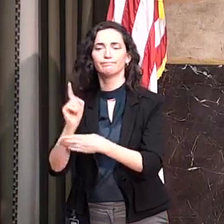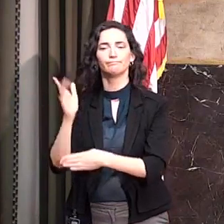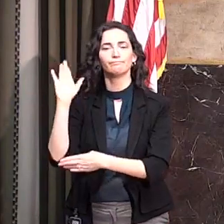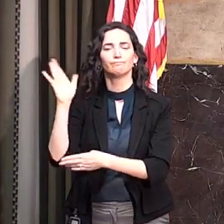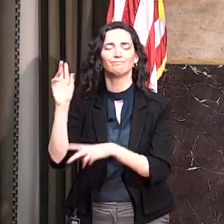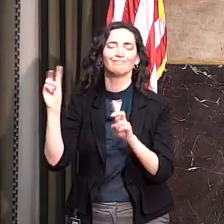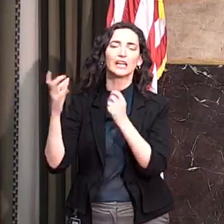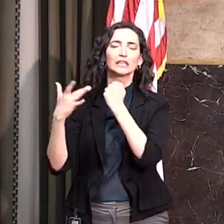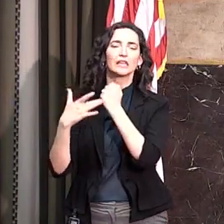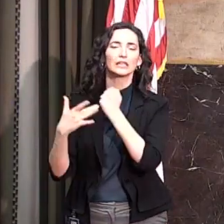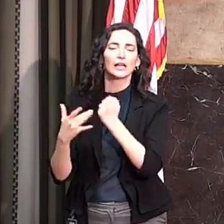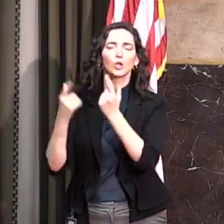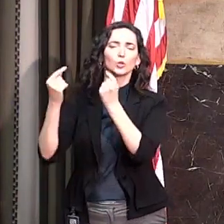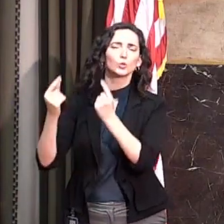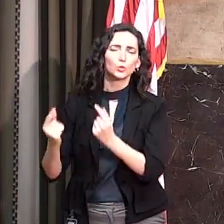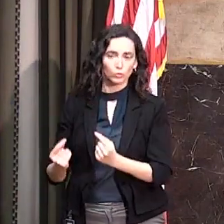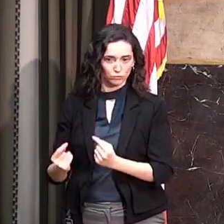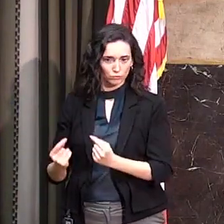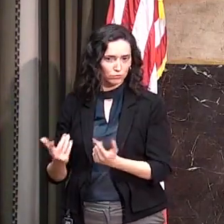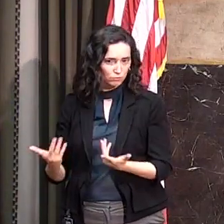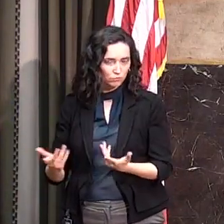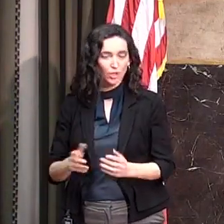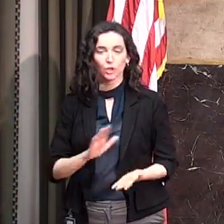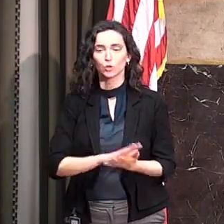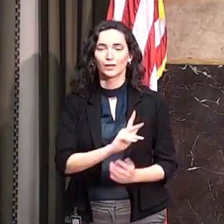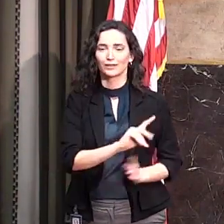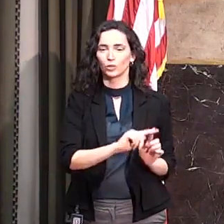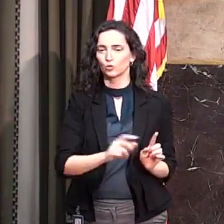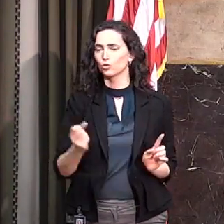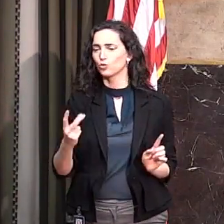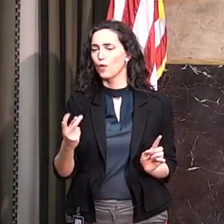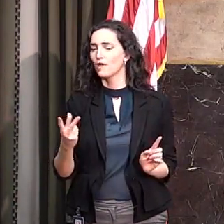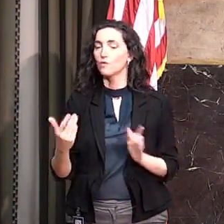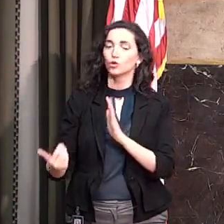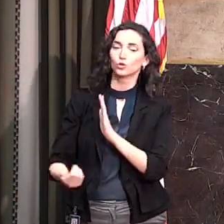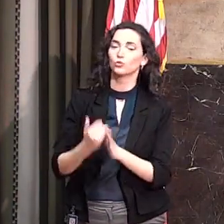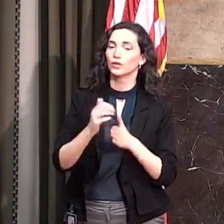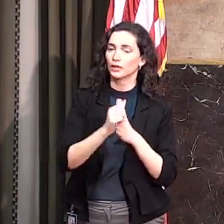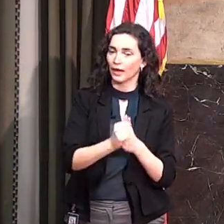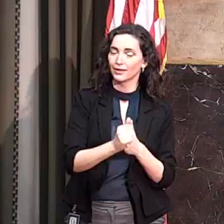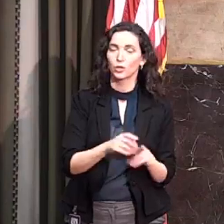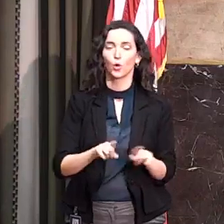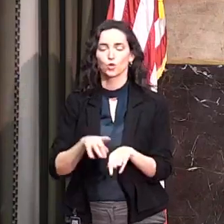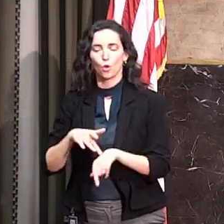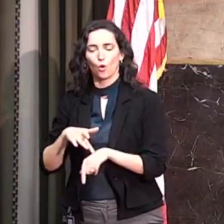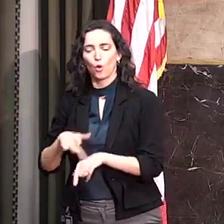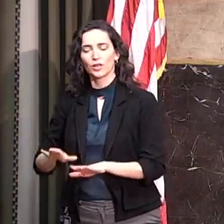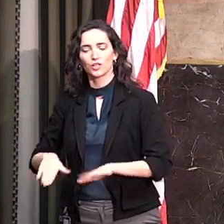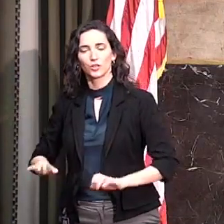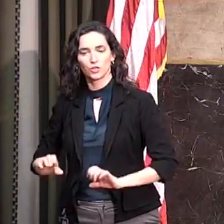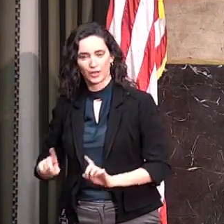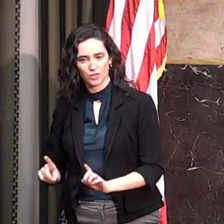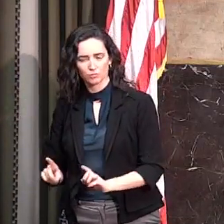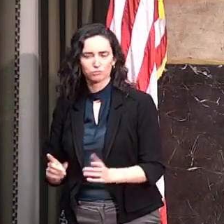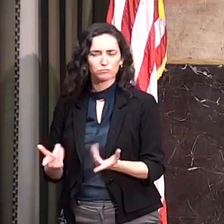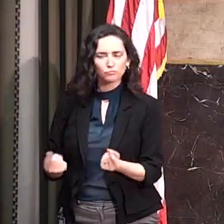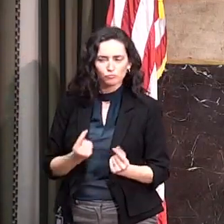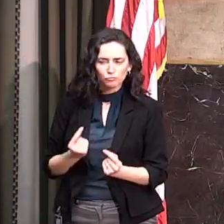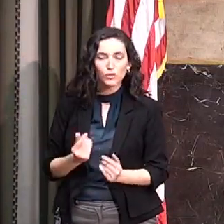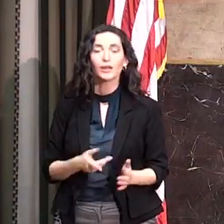tomorrow to discuss updated guidance for K through 12 schools and early childhood education, as well as Mardi Gras